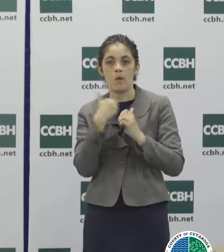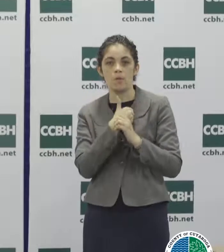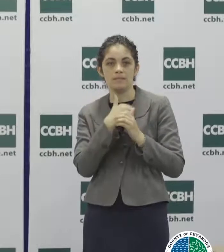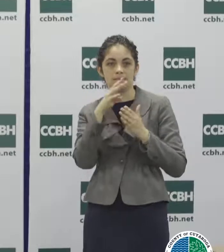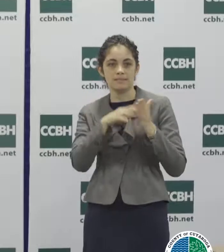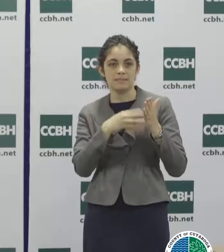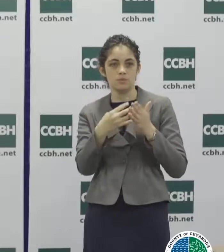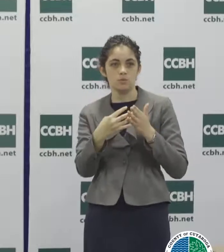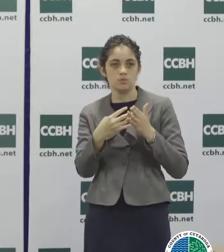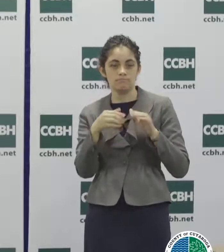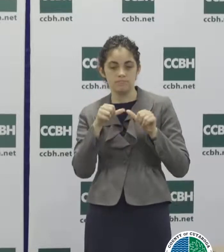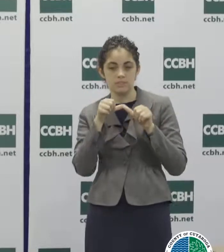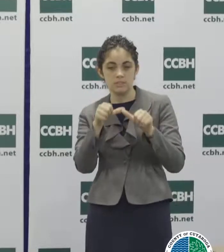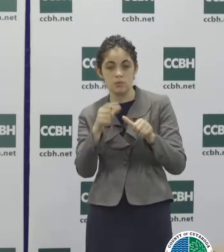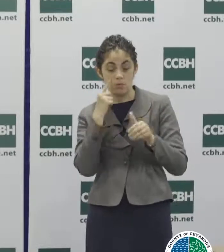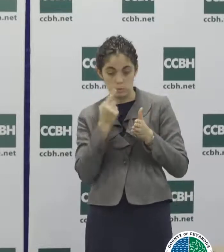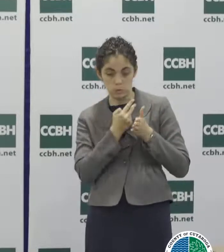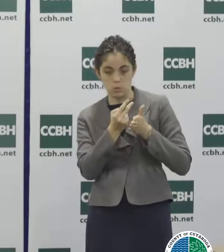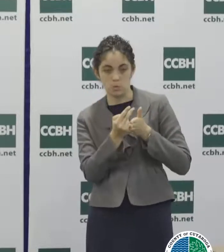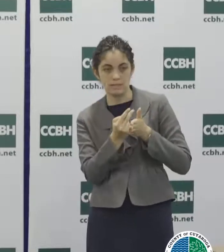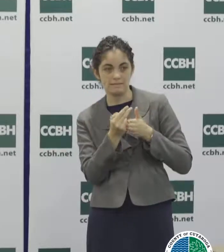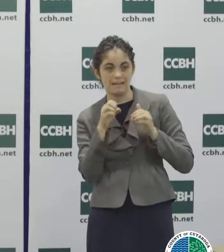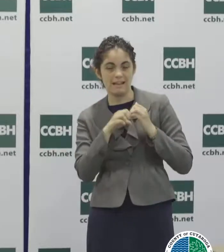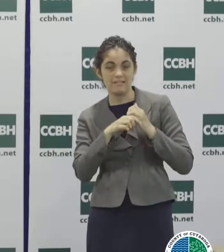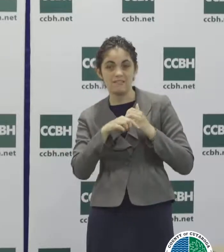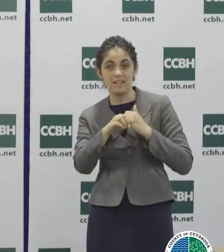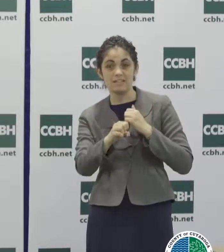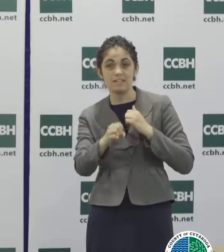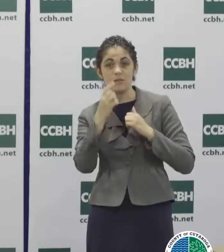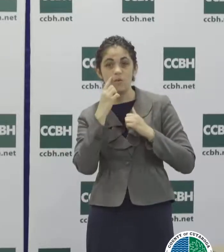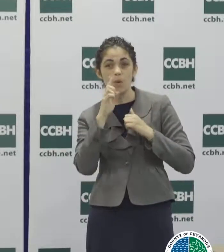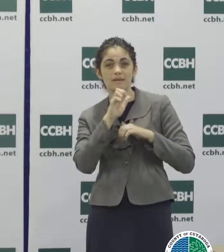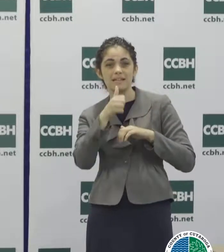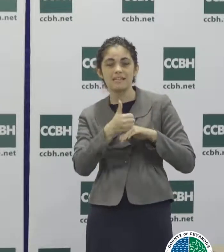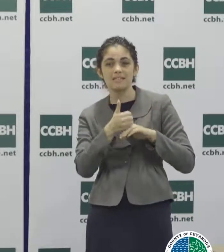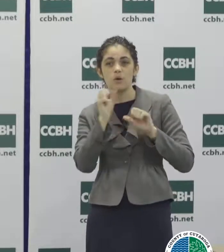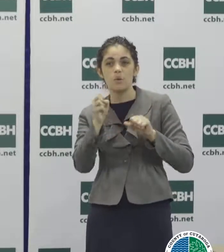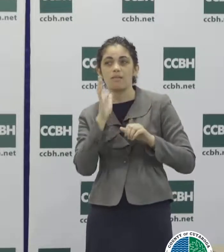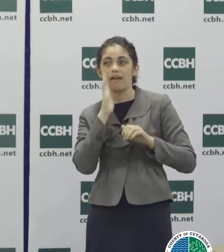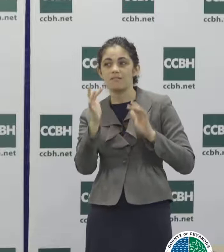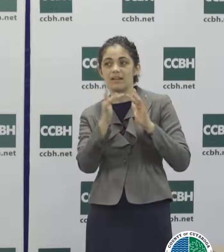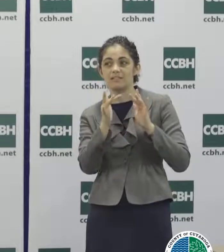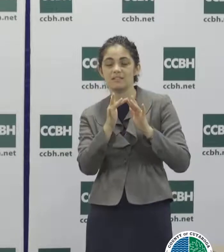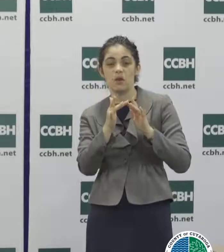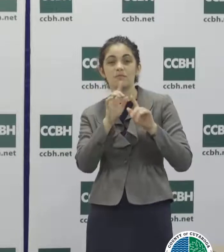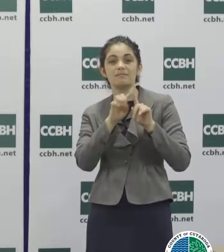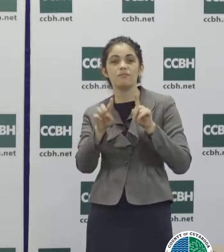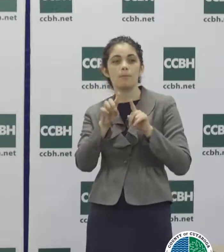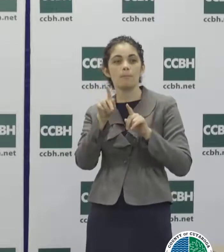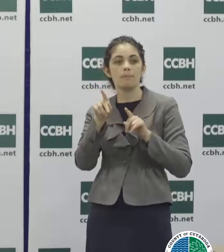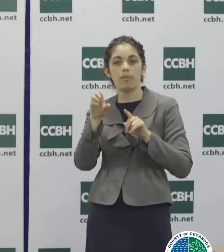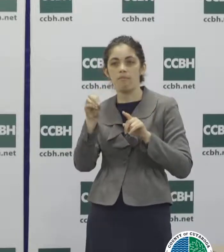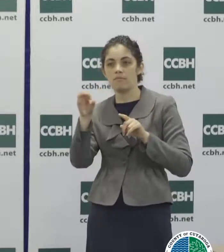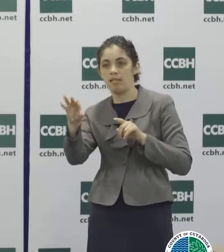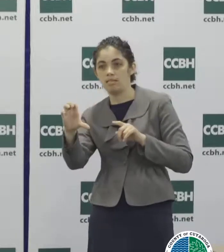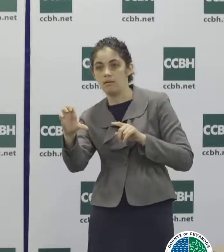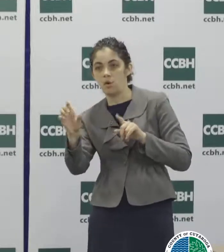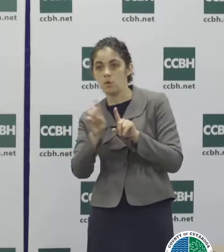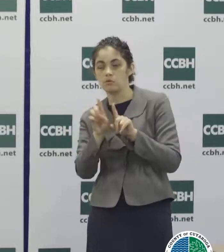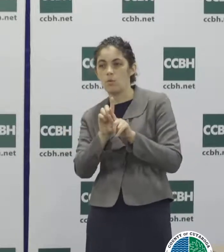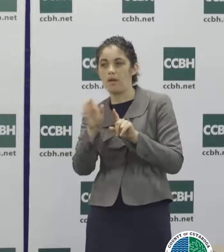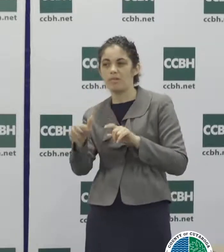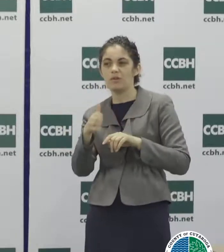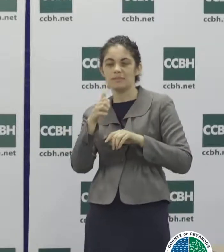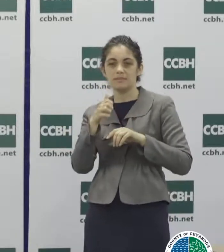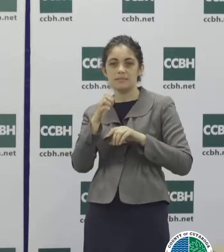schedule out over a course of 2 weeks in advance a range of settings that will include reaching people of color and other vulnerable